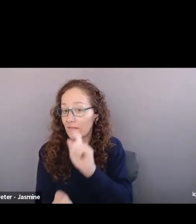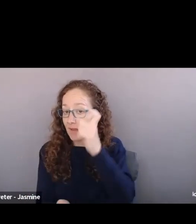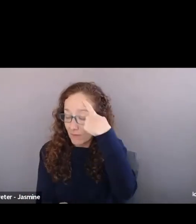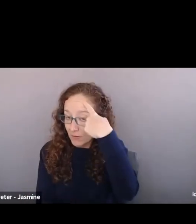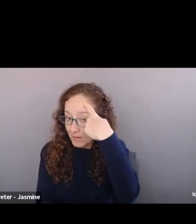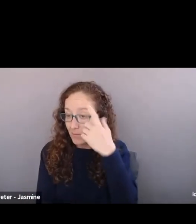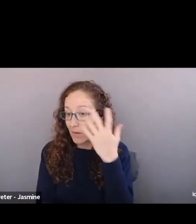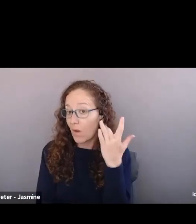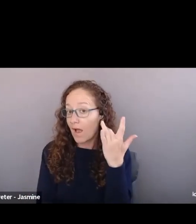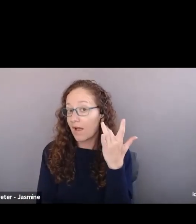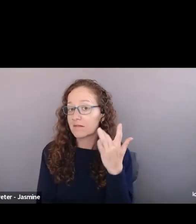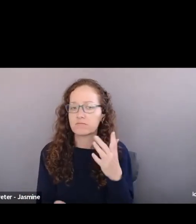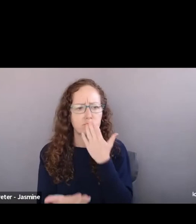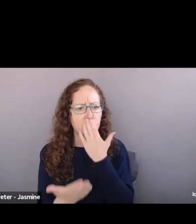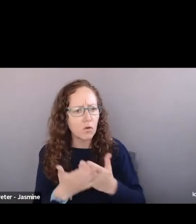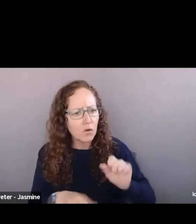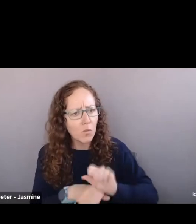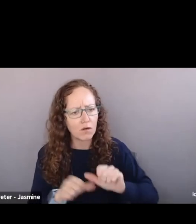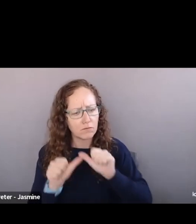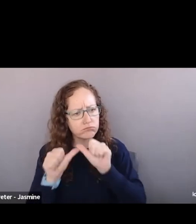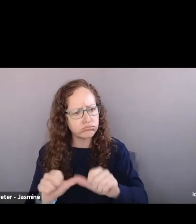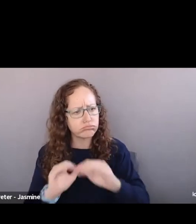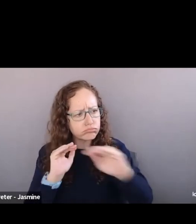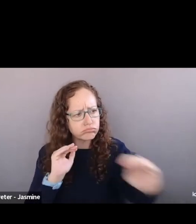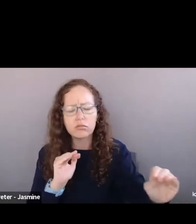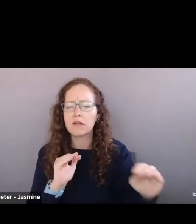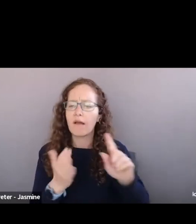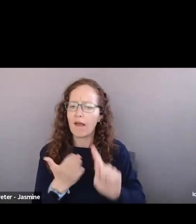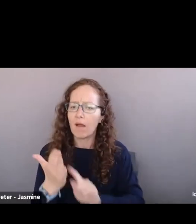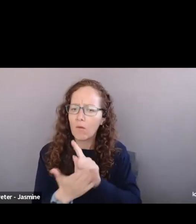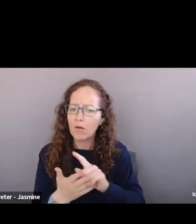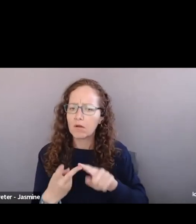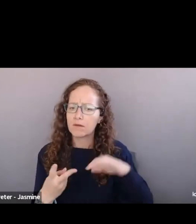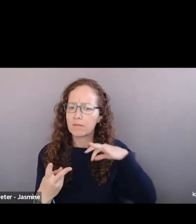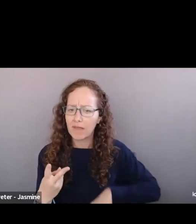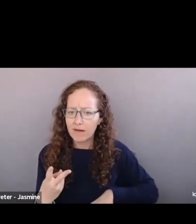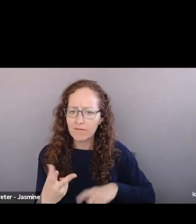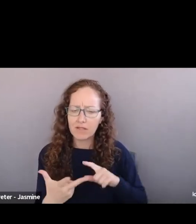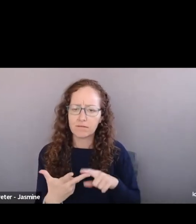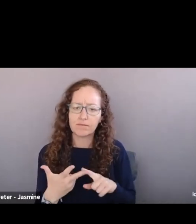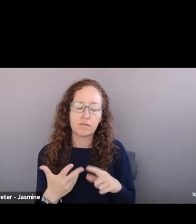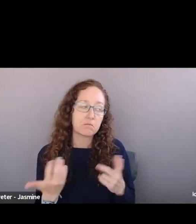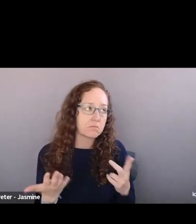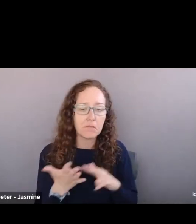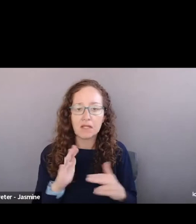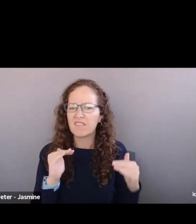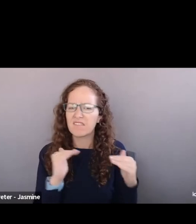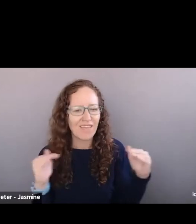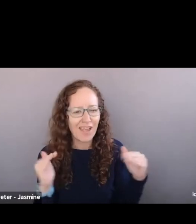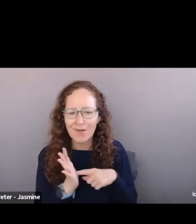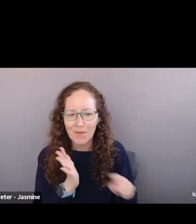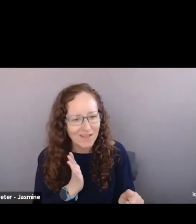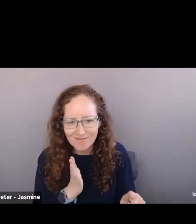good work, which meant consistent hours and benefits, not necessarily a fair wage or even quality